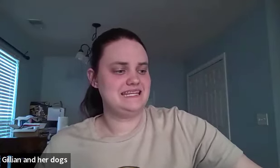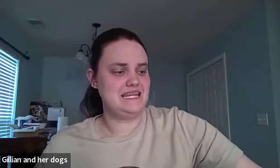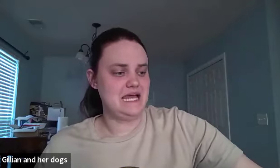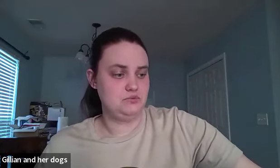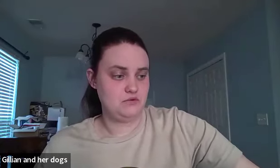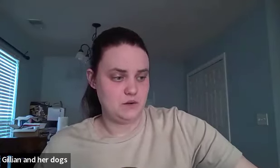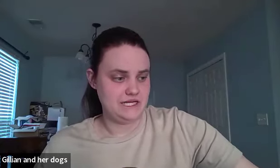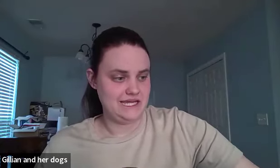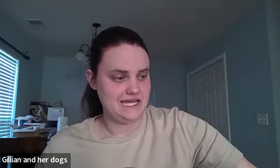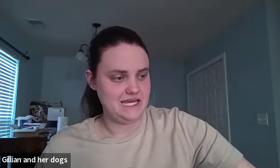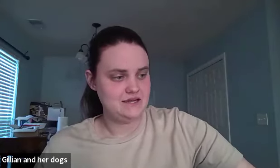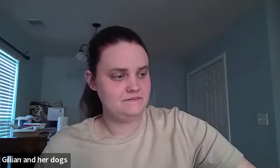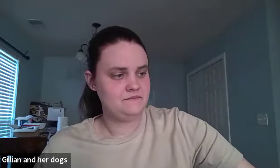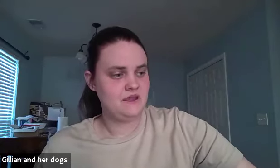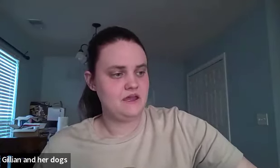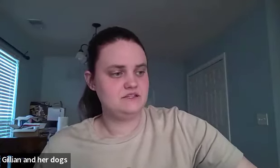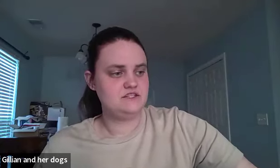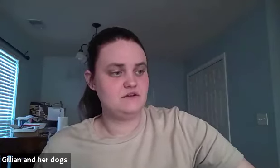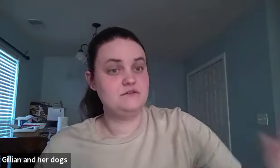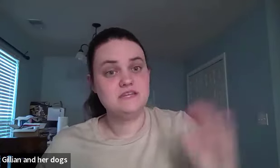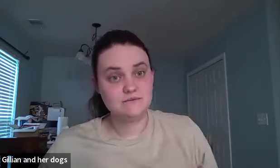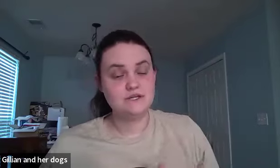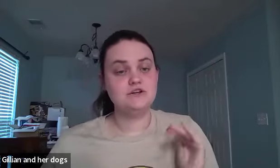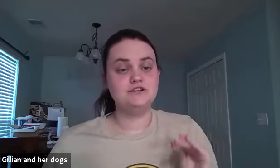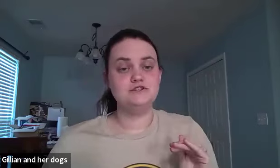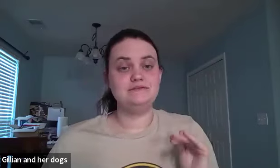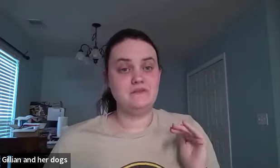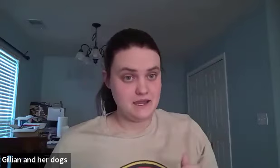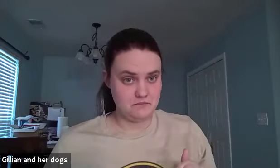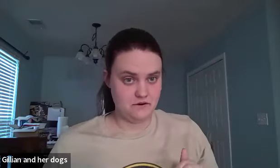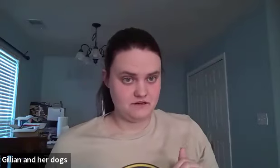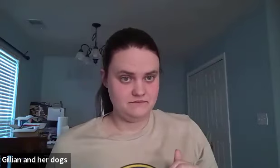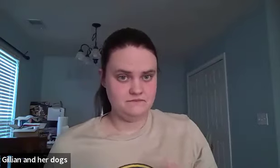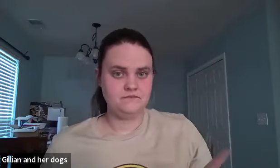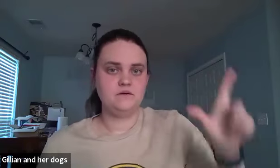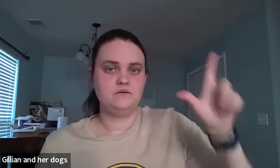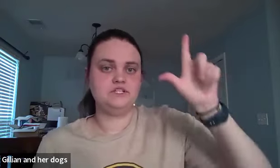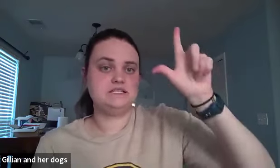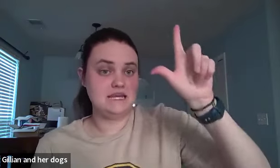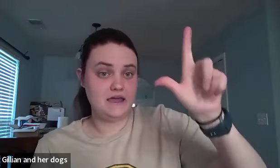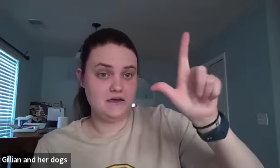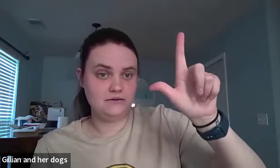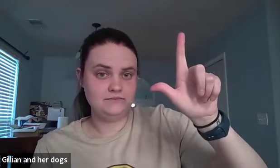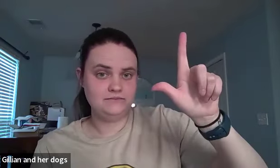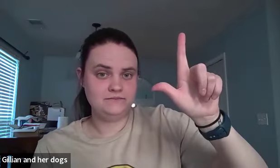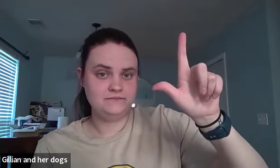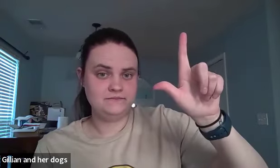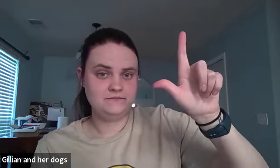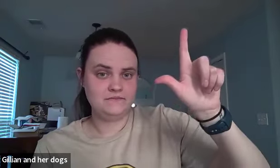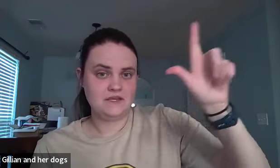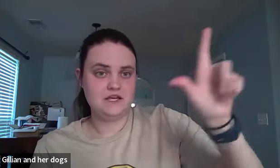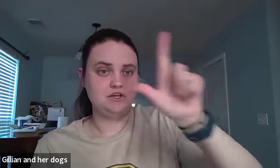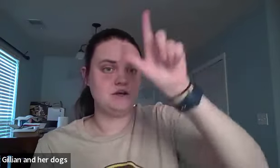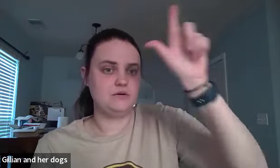is librarian. And so for this one, you're going to do library, which is an L, and you're going to go